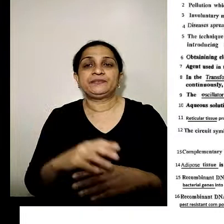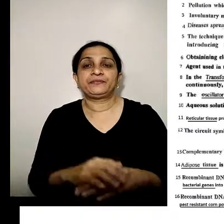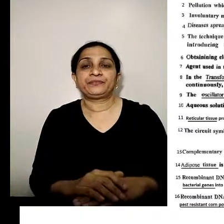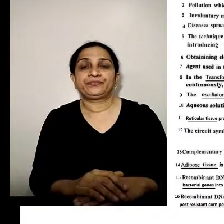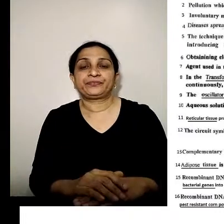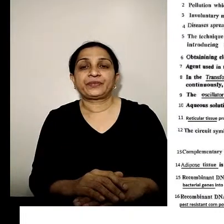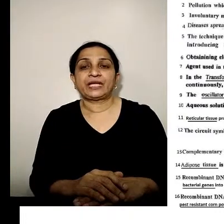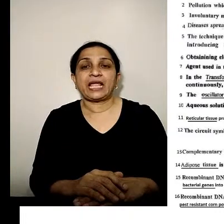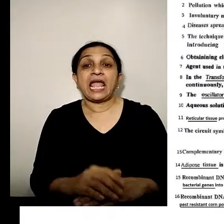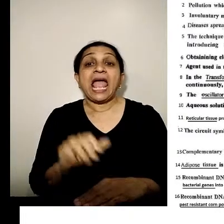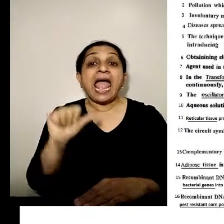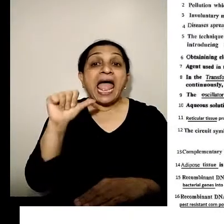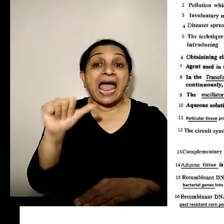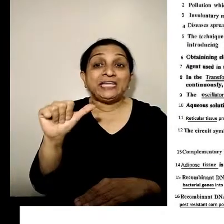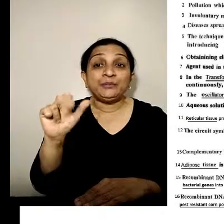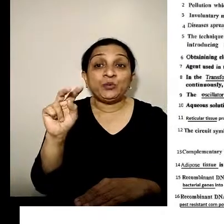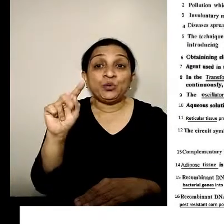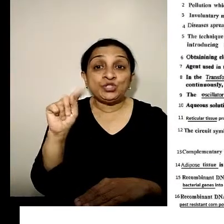GC.